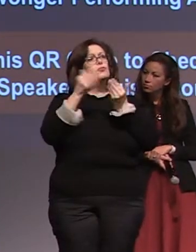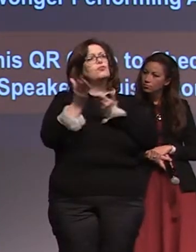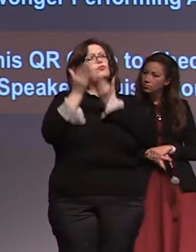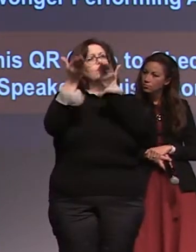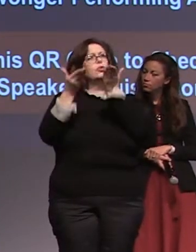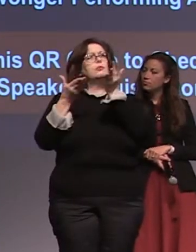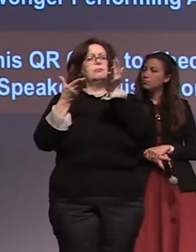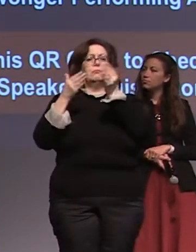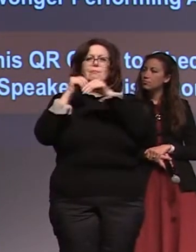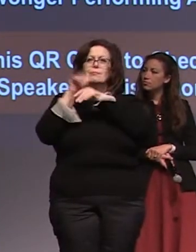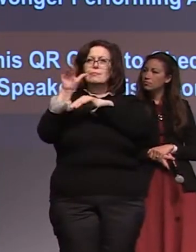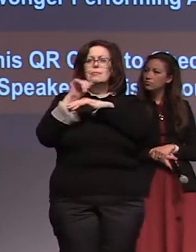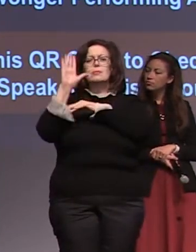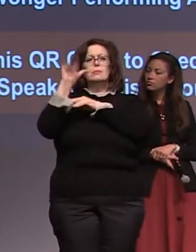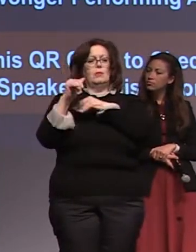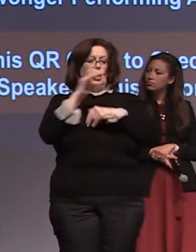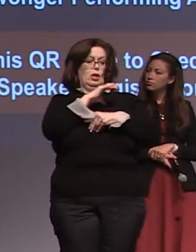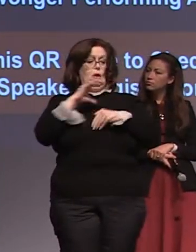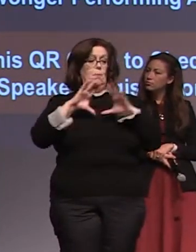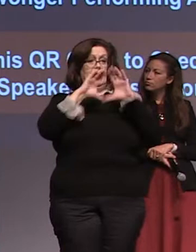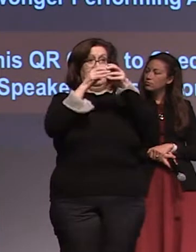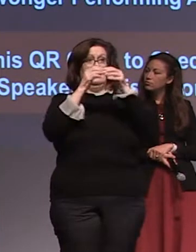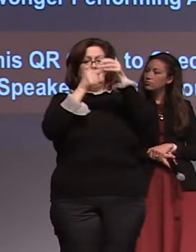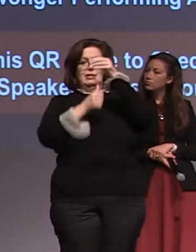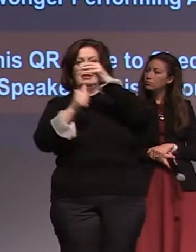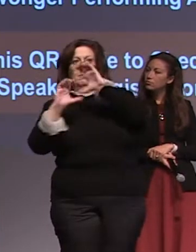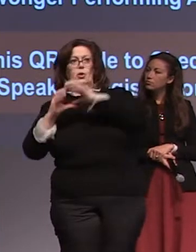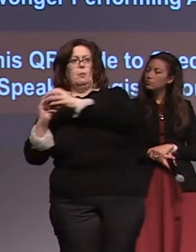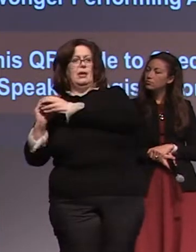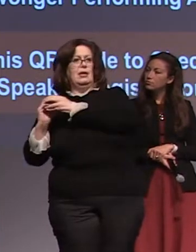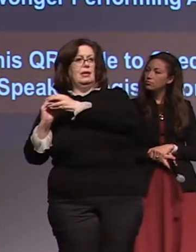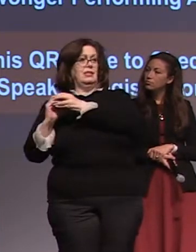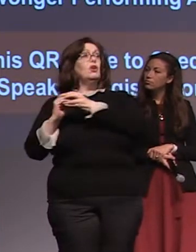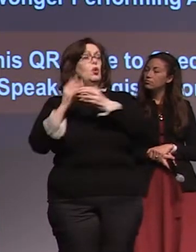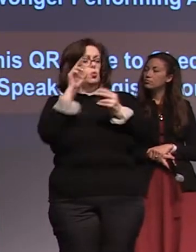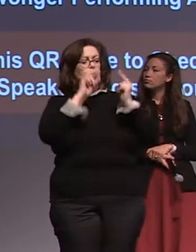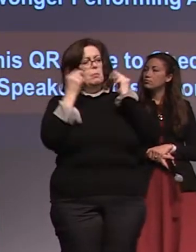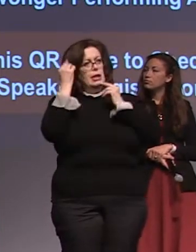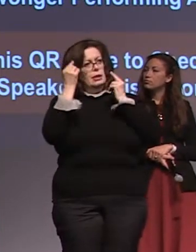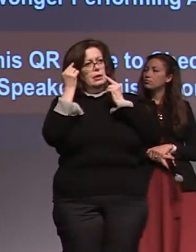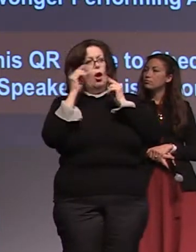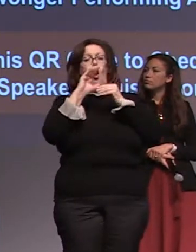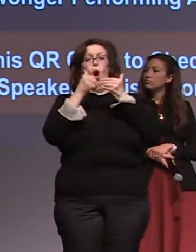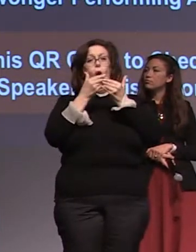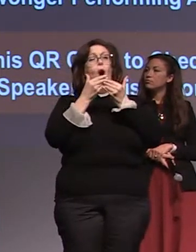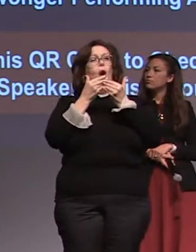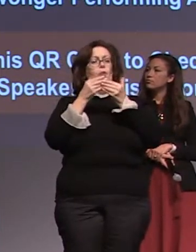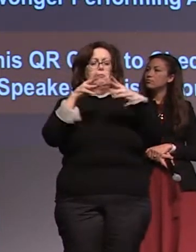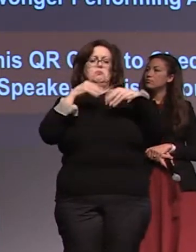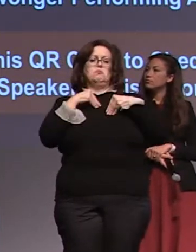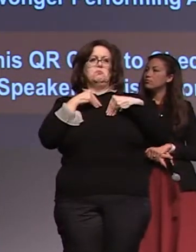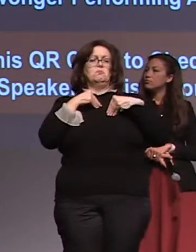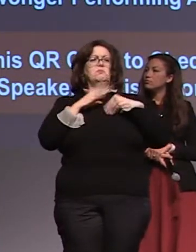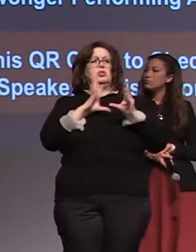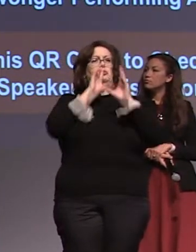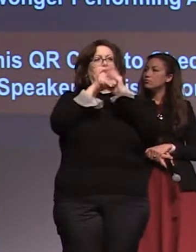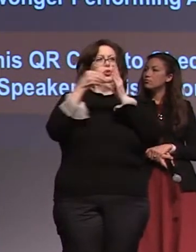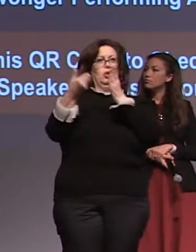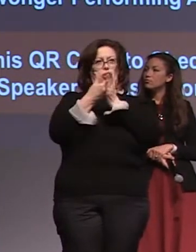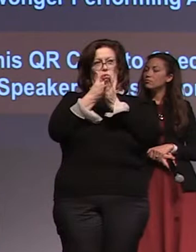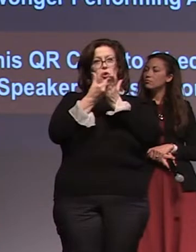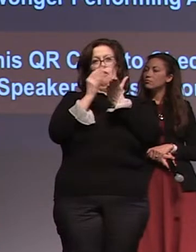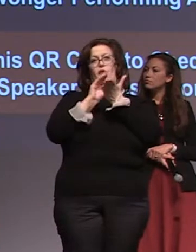committees and subcommittees will be reviewed and considered, but not all recommendations will ultimately be included in the new proposed funding